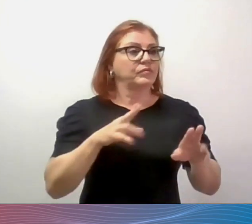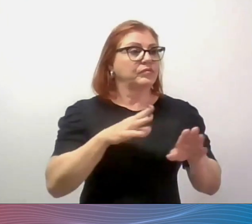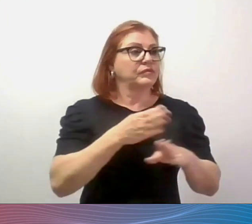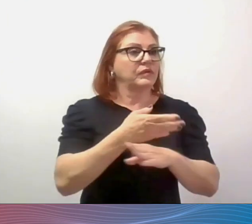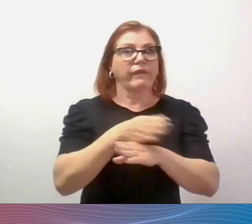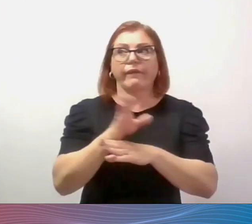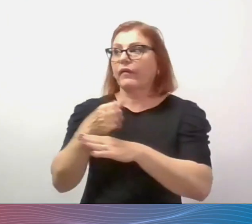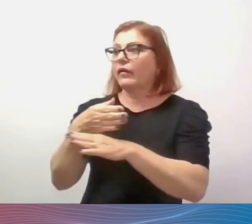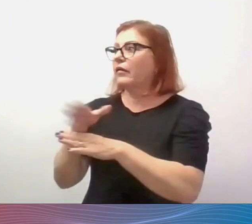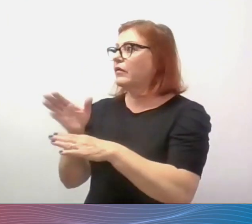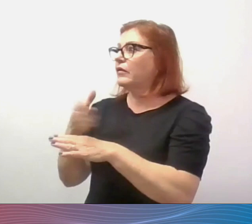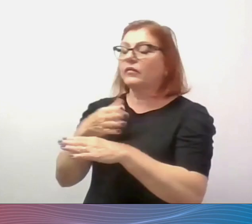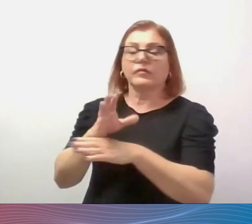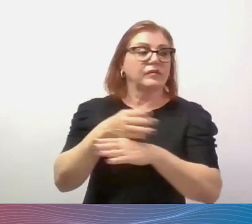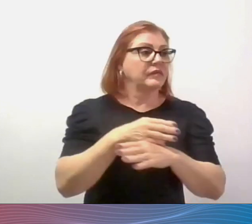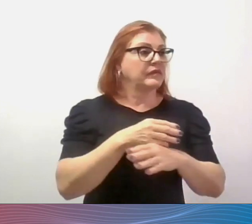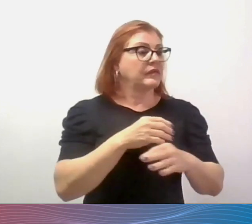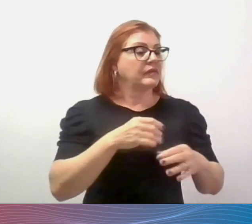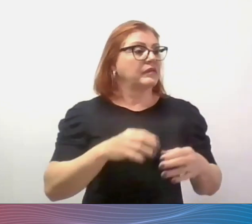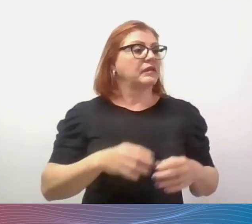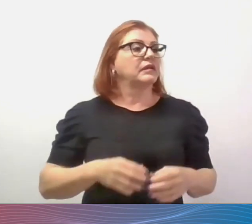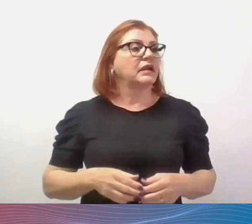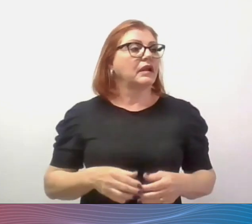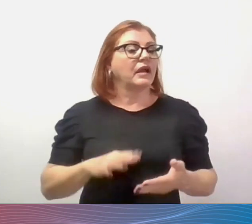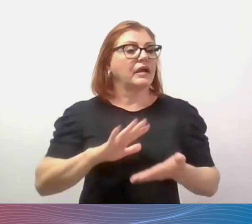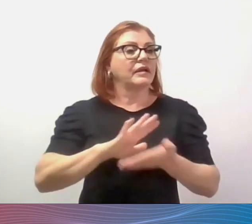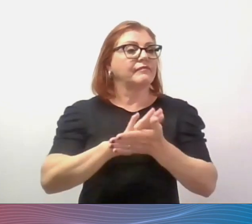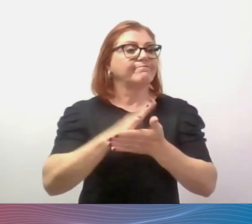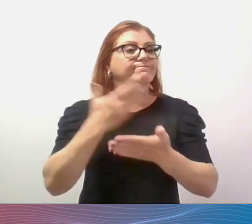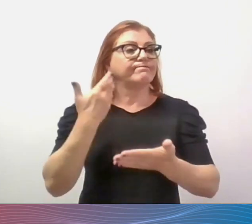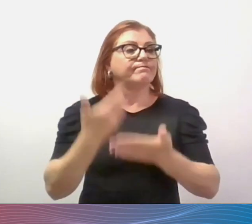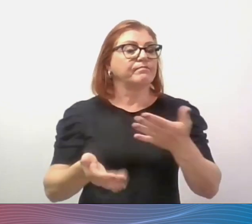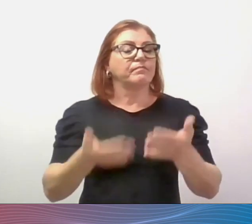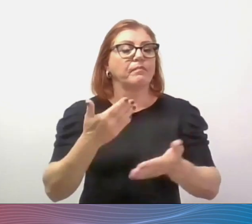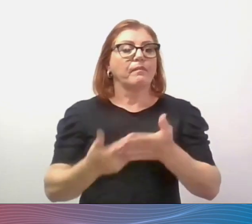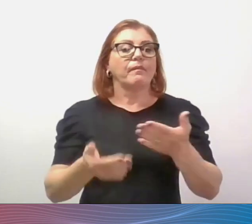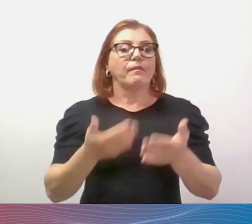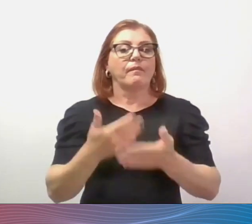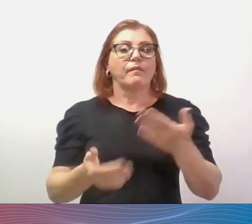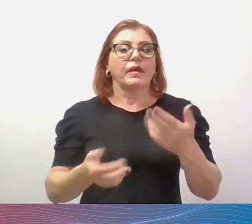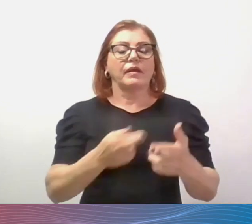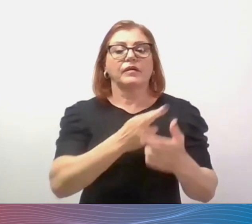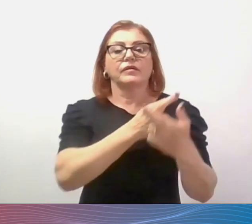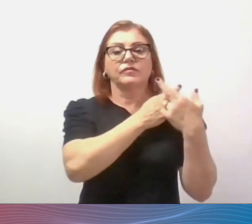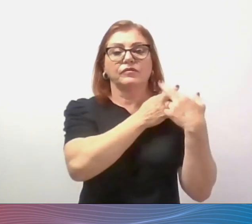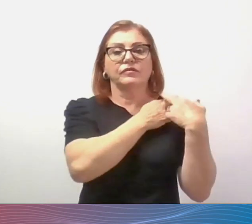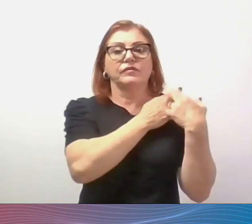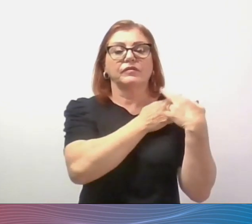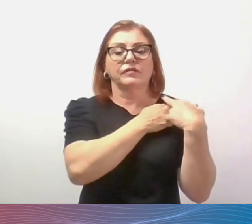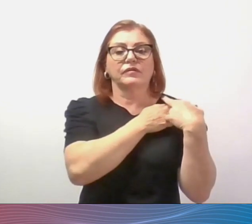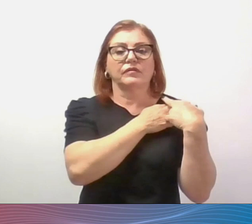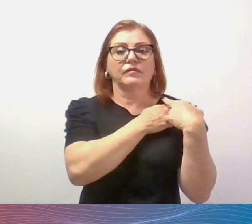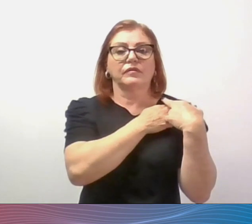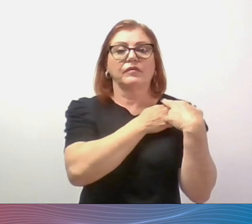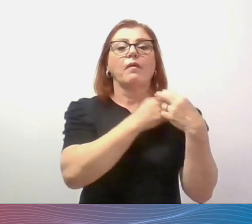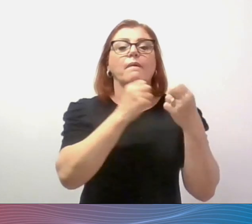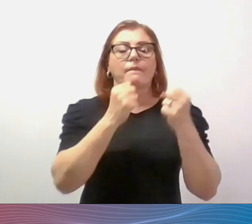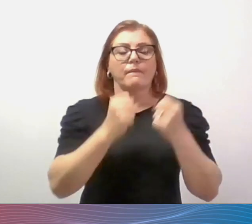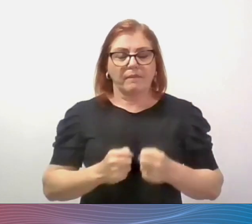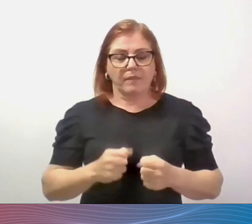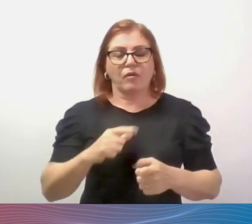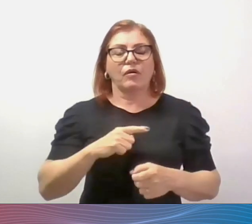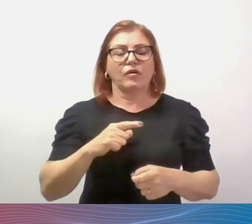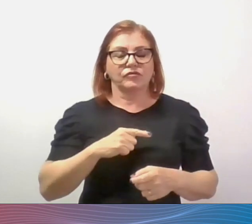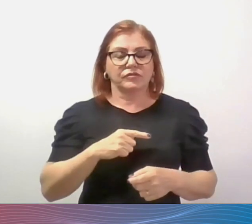cause distraction in the relating to the burden. Pode haver momentos de descontração. We can have moments